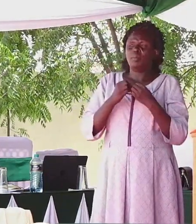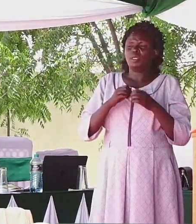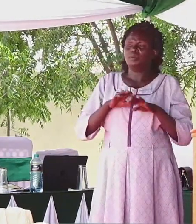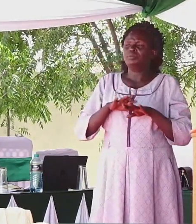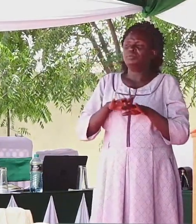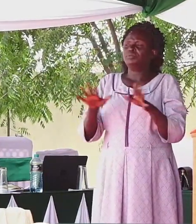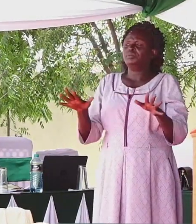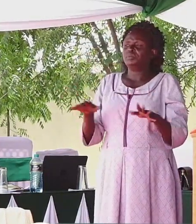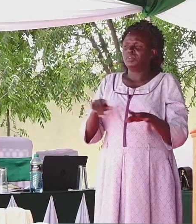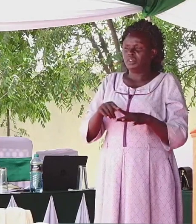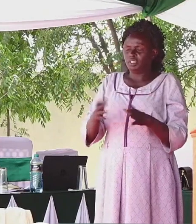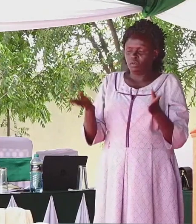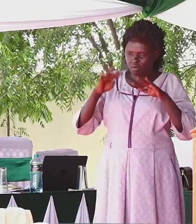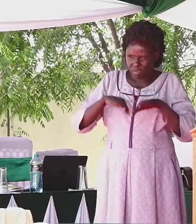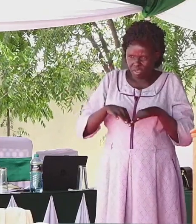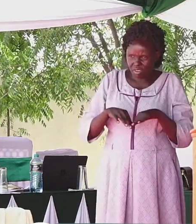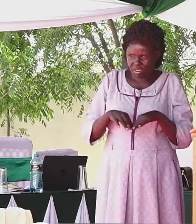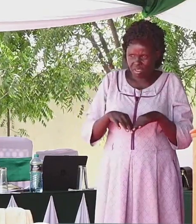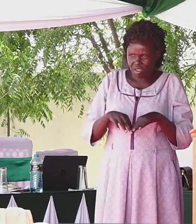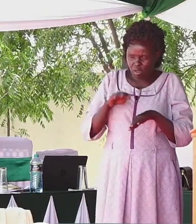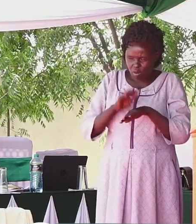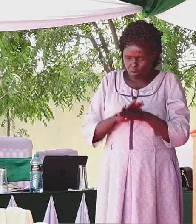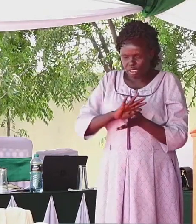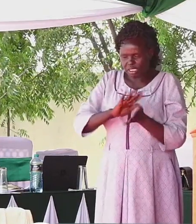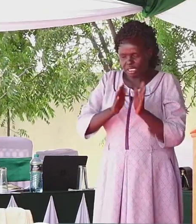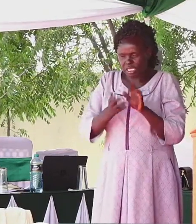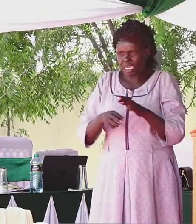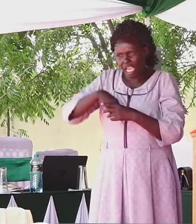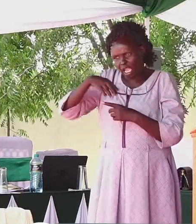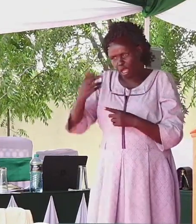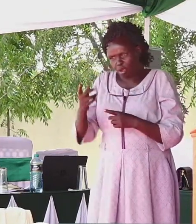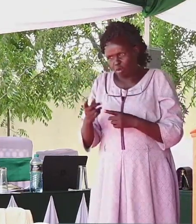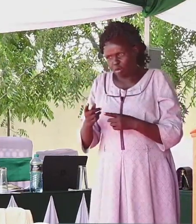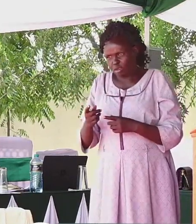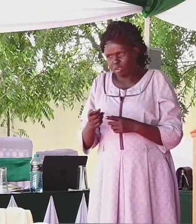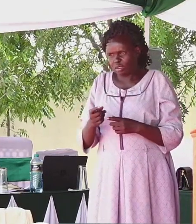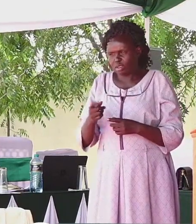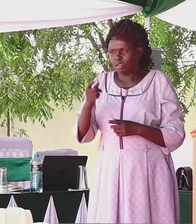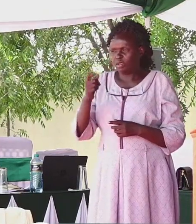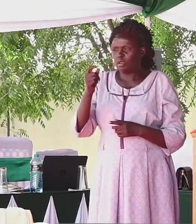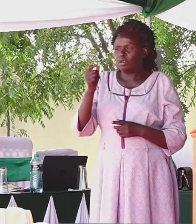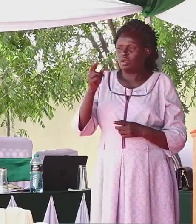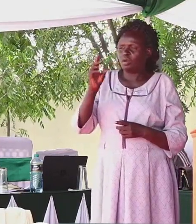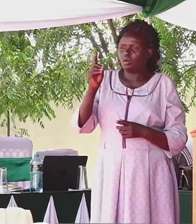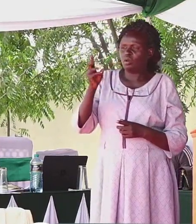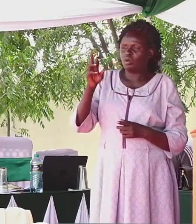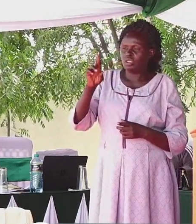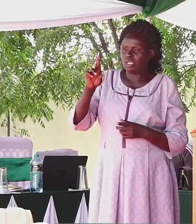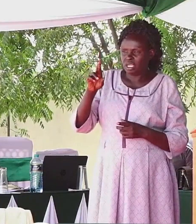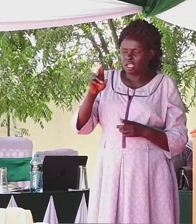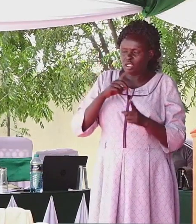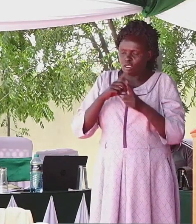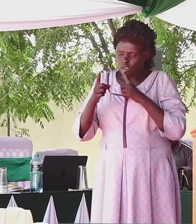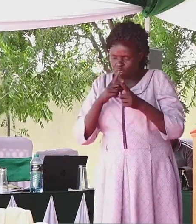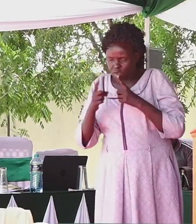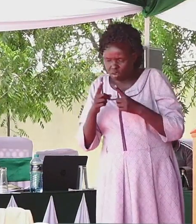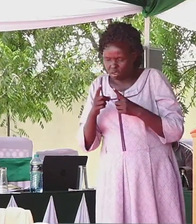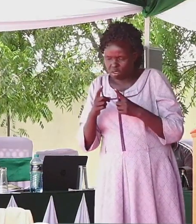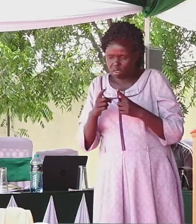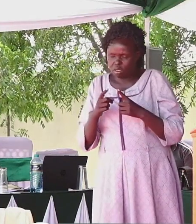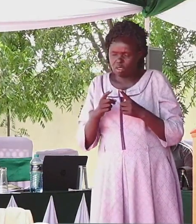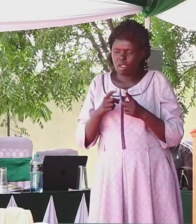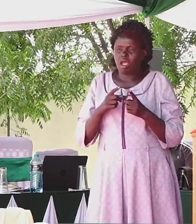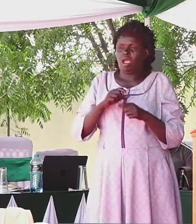conference, and hence the good turnout that we've had Dr. Teresa talk about. We want to appreciate